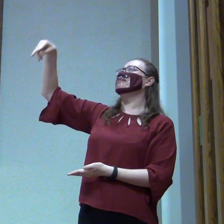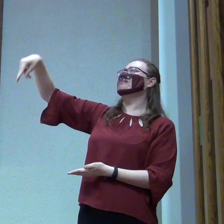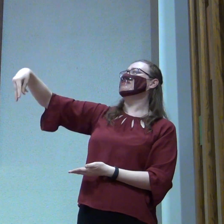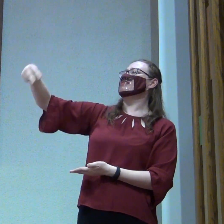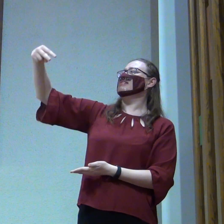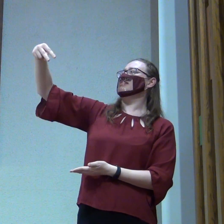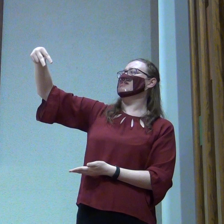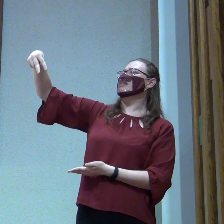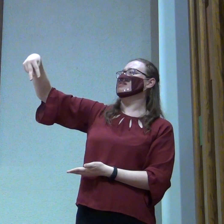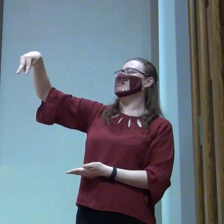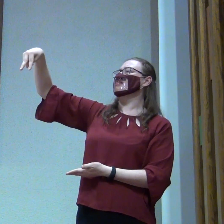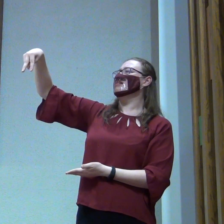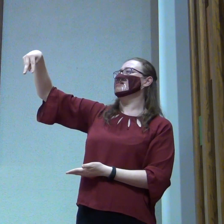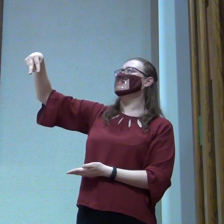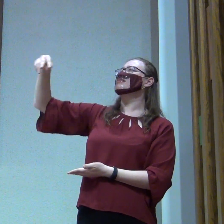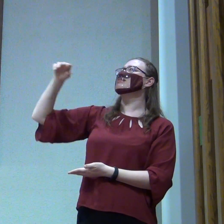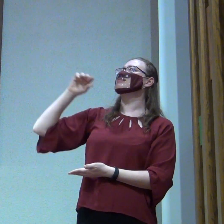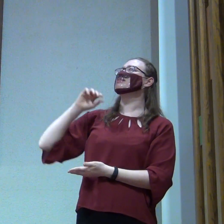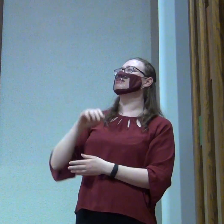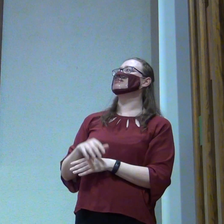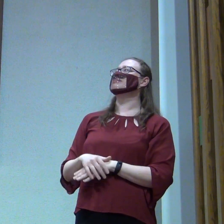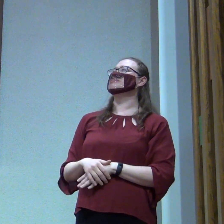the gallows."